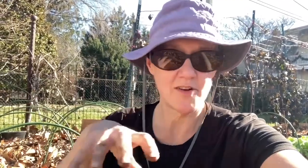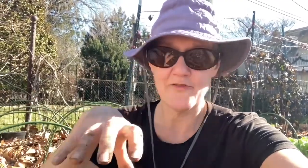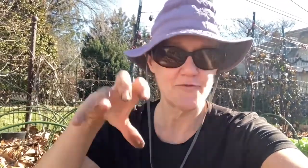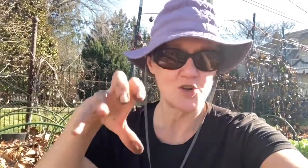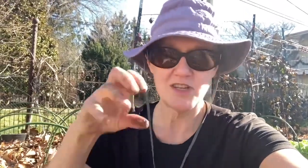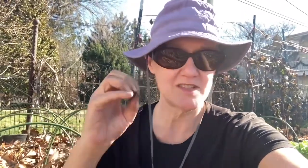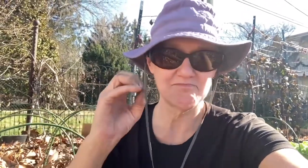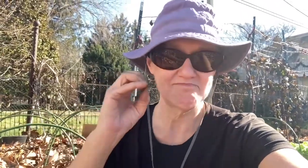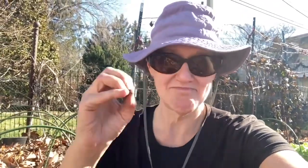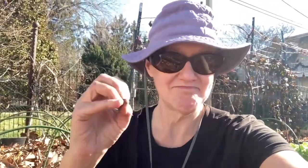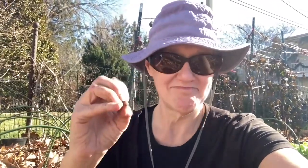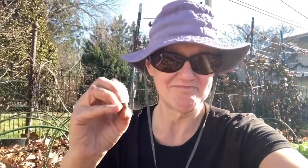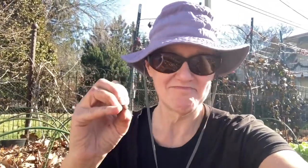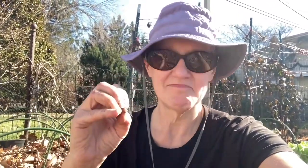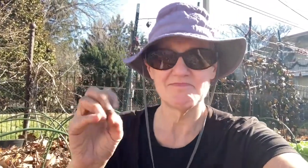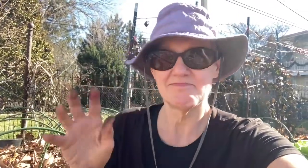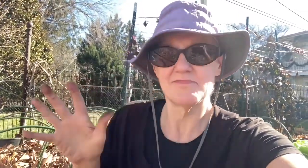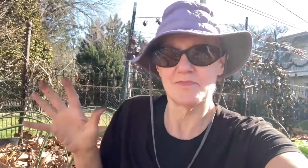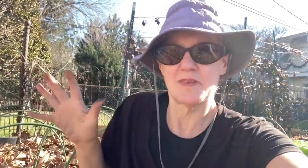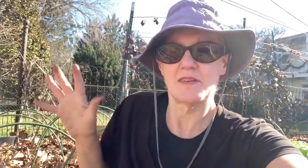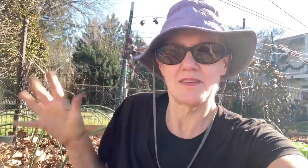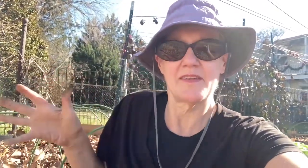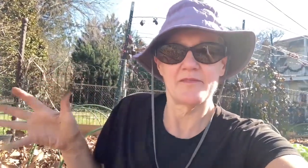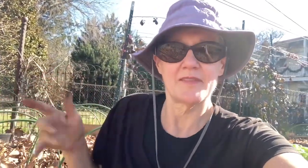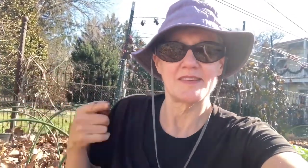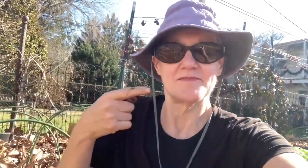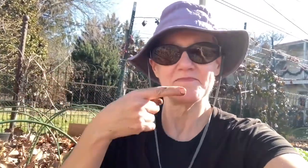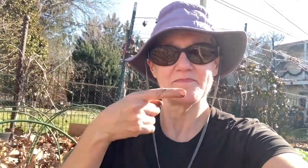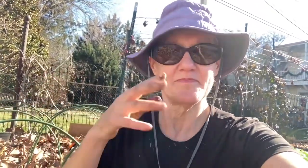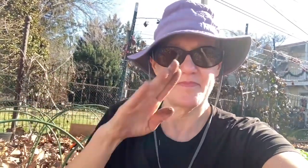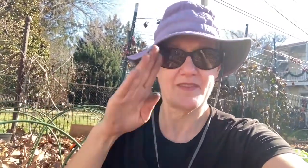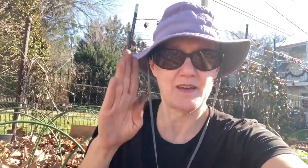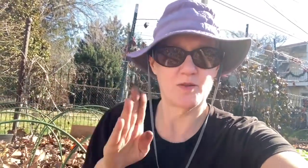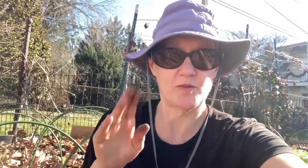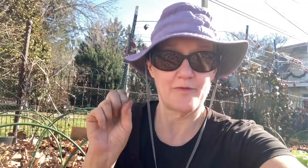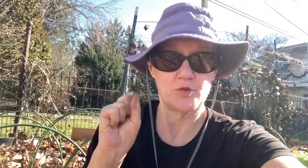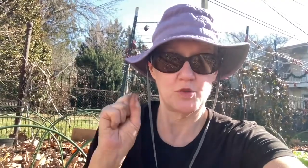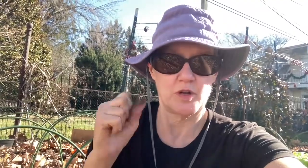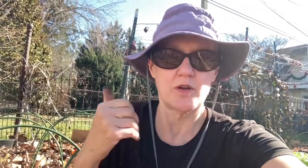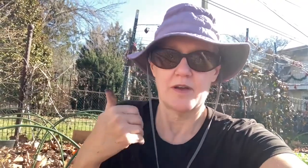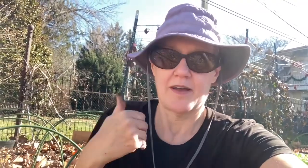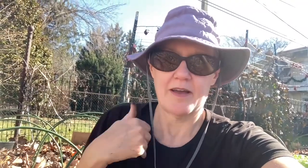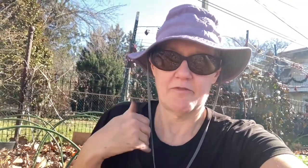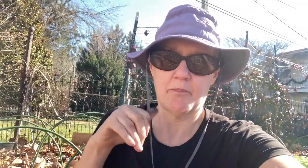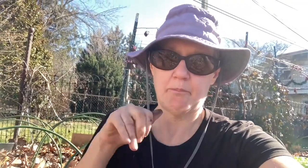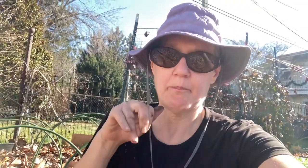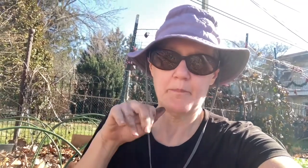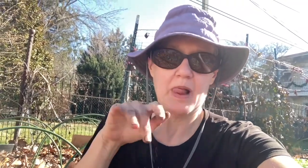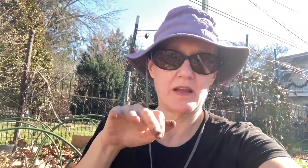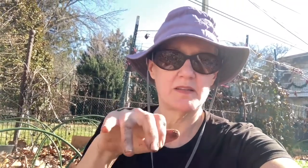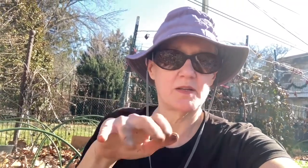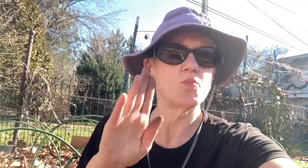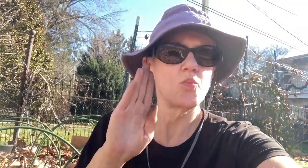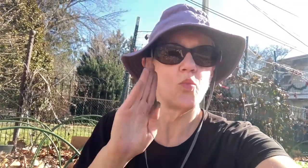Not frozen at all. And I'm going to just leave them in the ground. In the house, we have quite a few in the